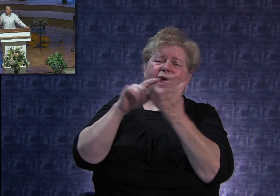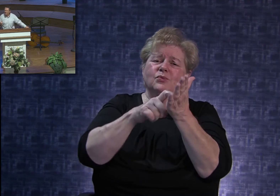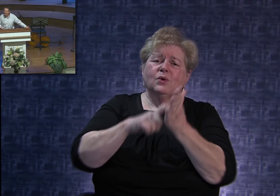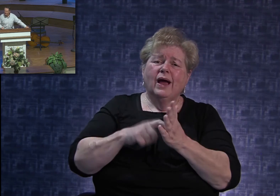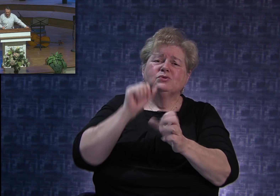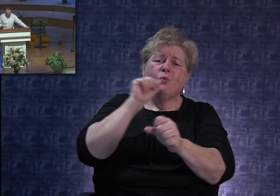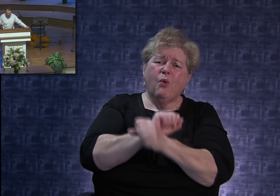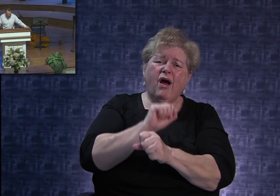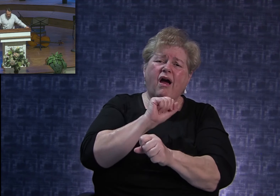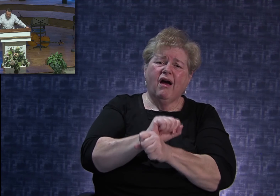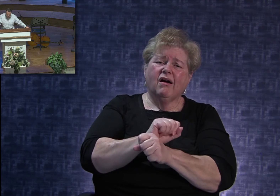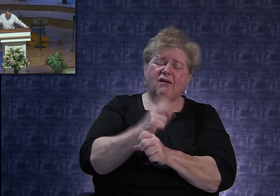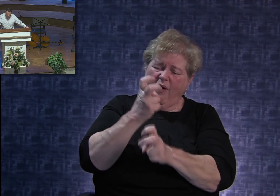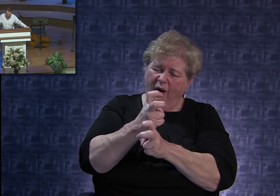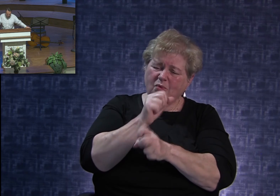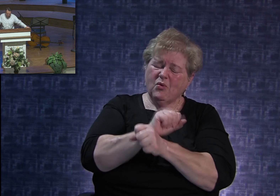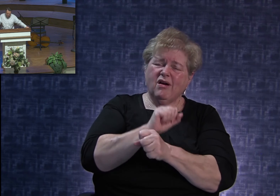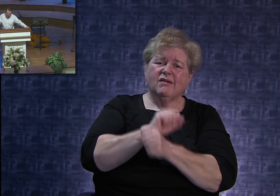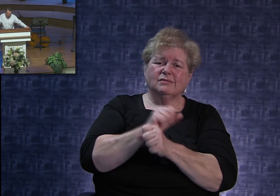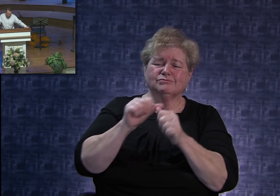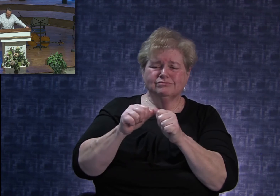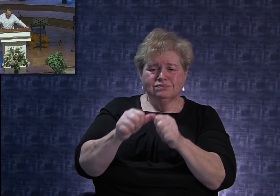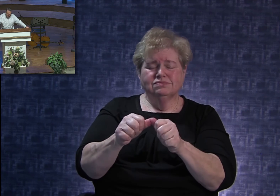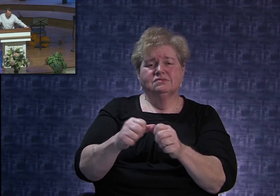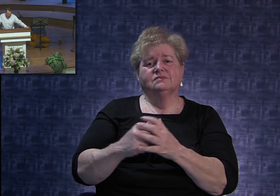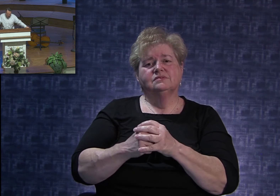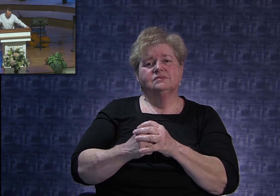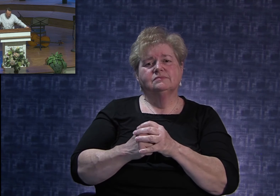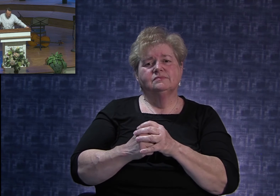requires diligence and hard work.